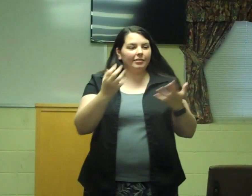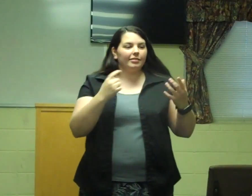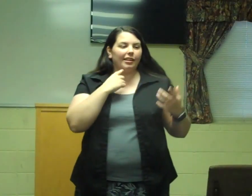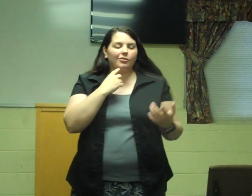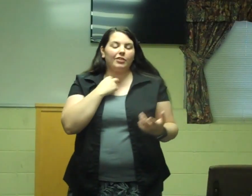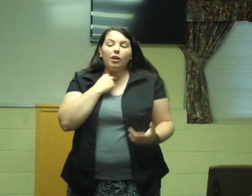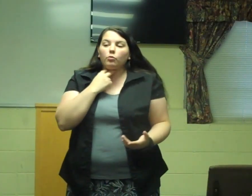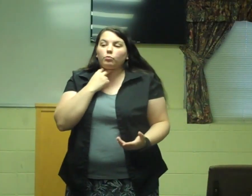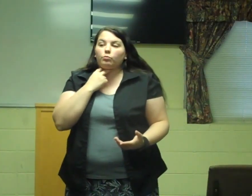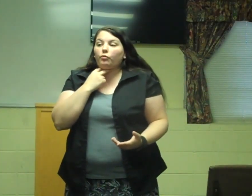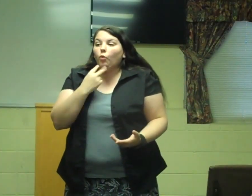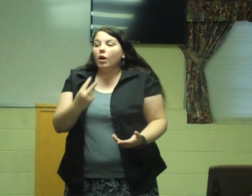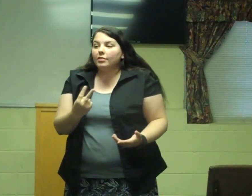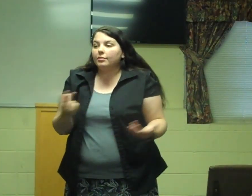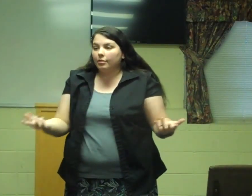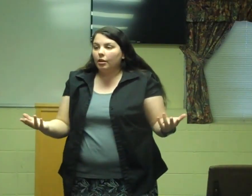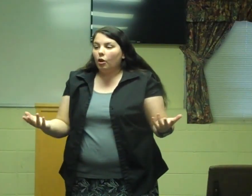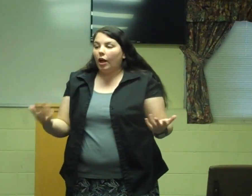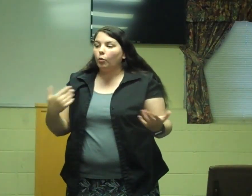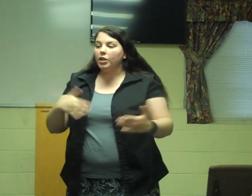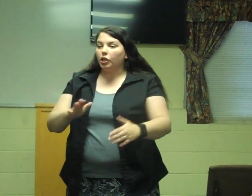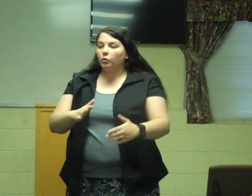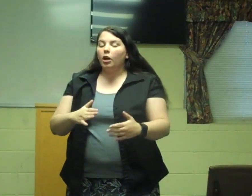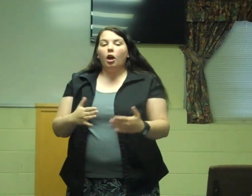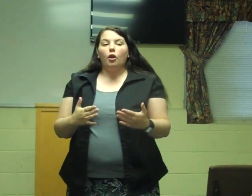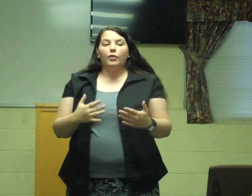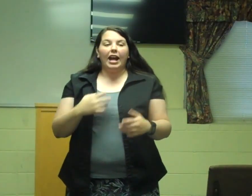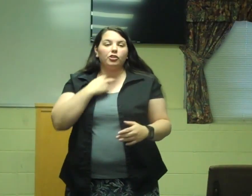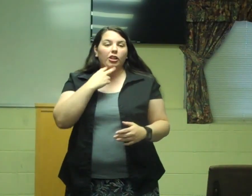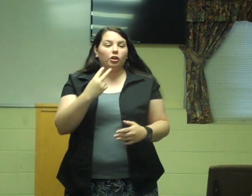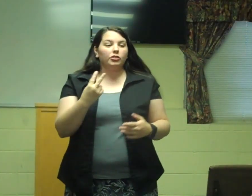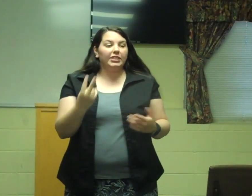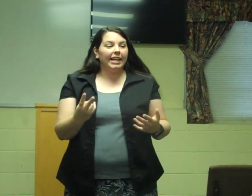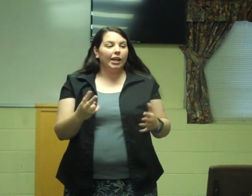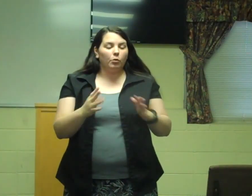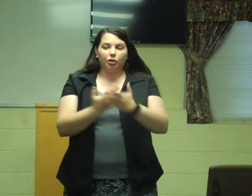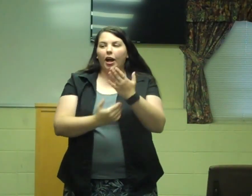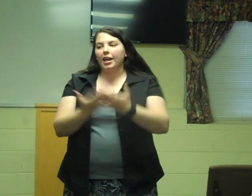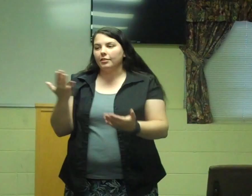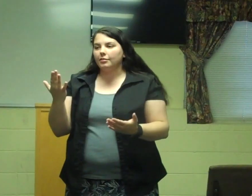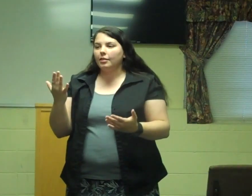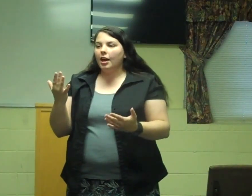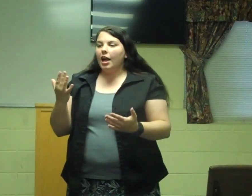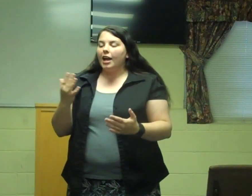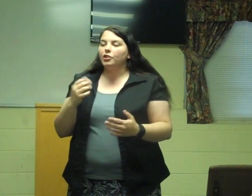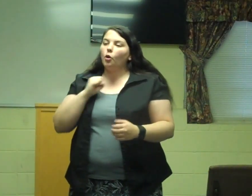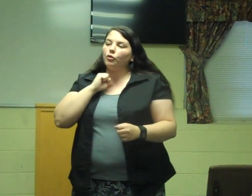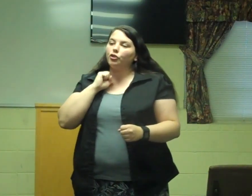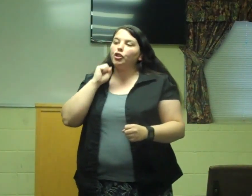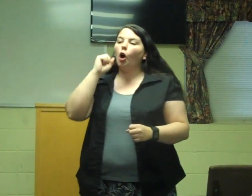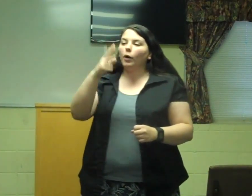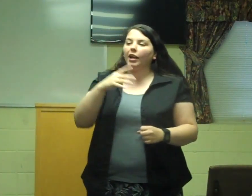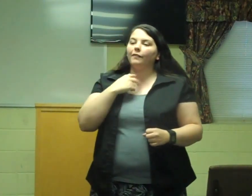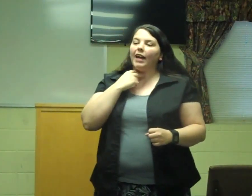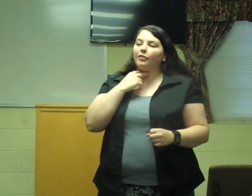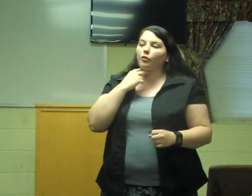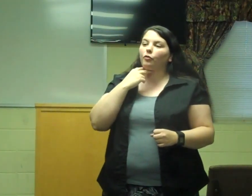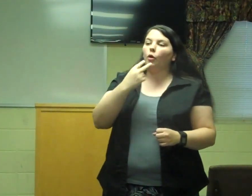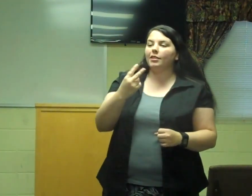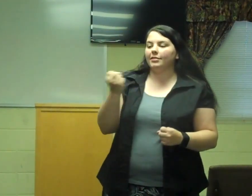signs, because they don't voice like we do. They actually are singing with their hands. And so they're showing that their voice is